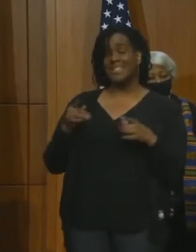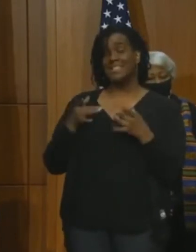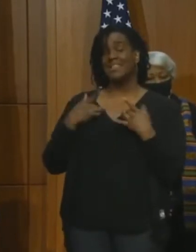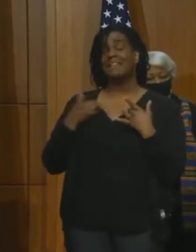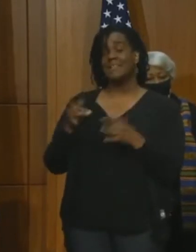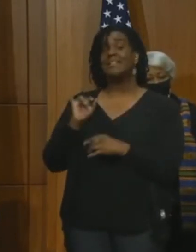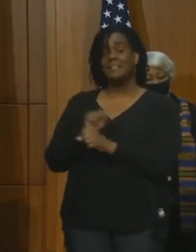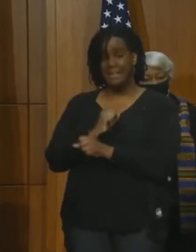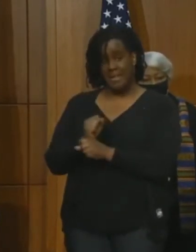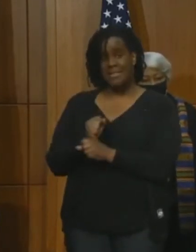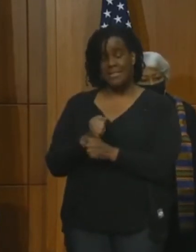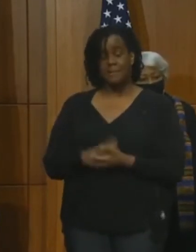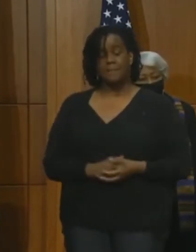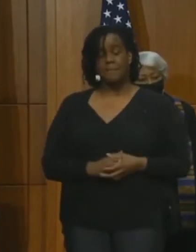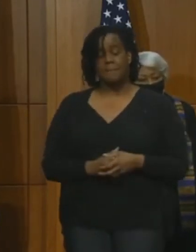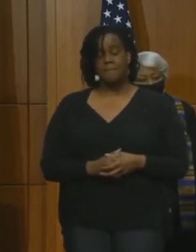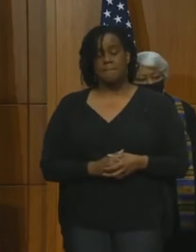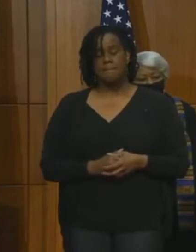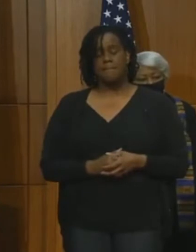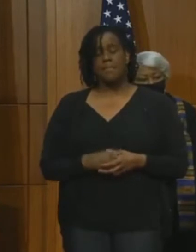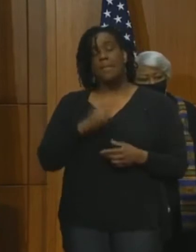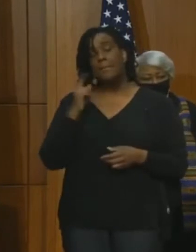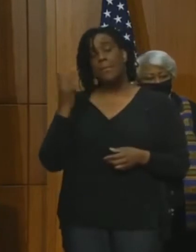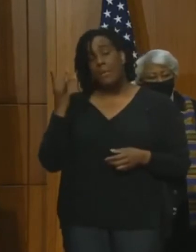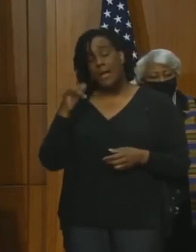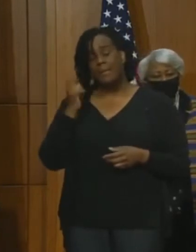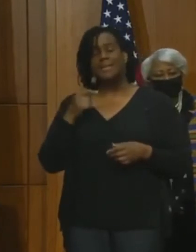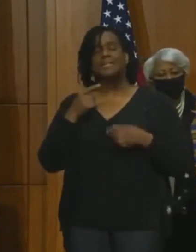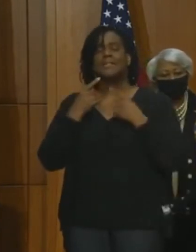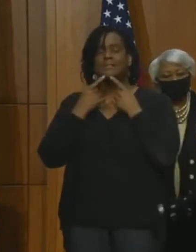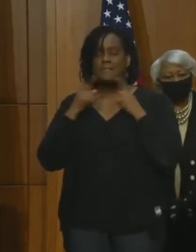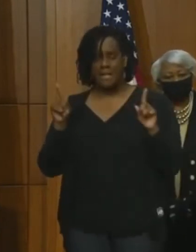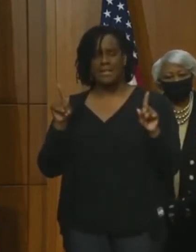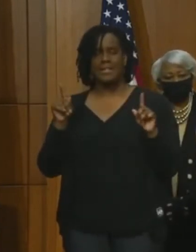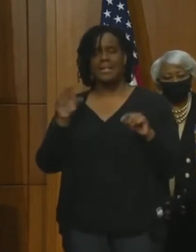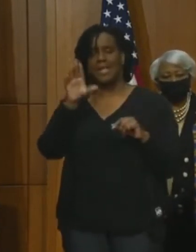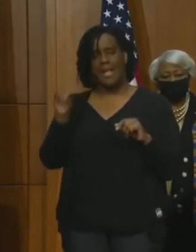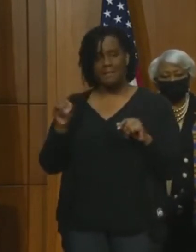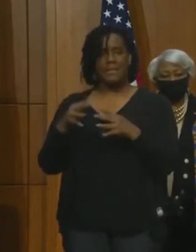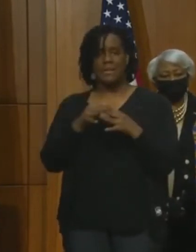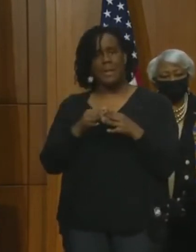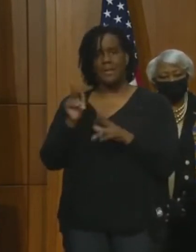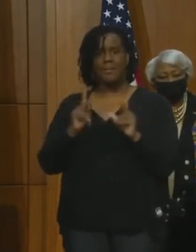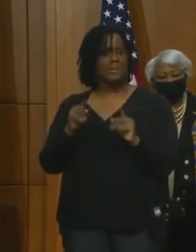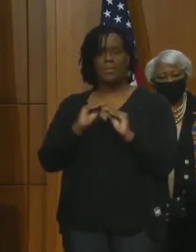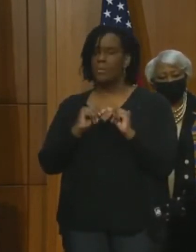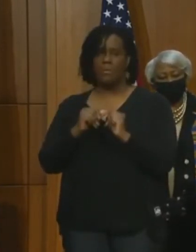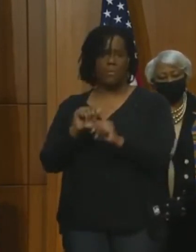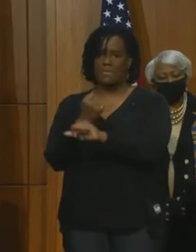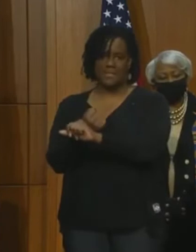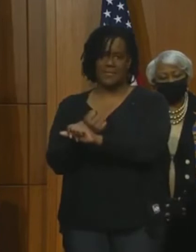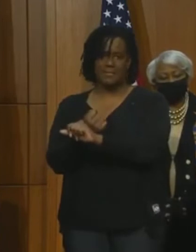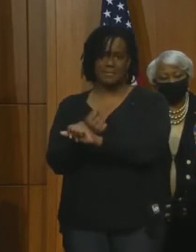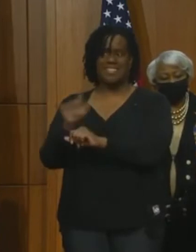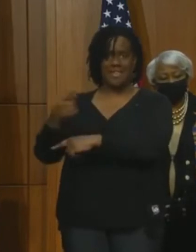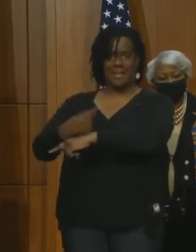is. It finally shut the door on the enslavement of African American people. And while it did